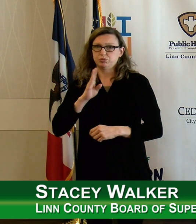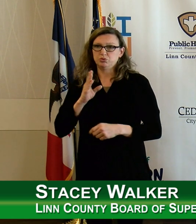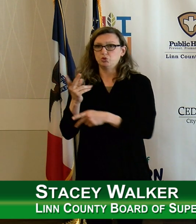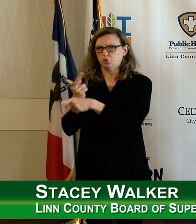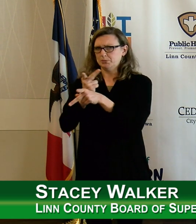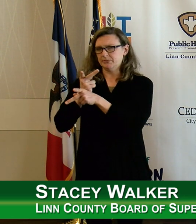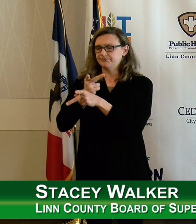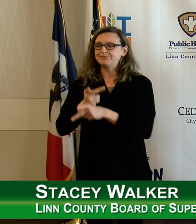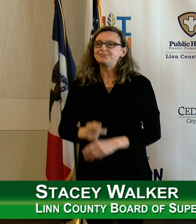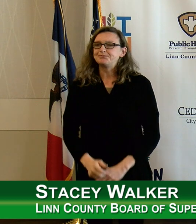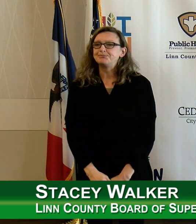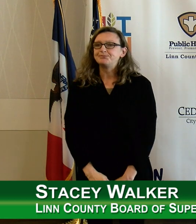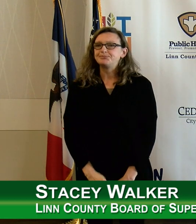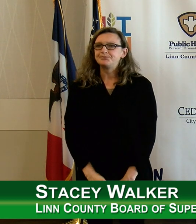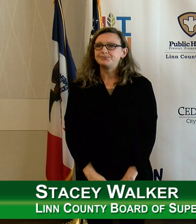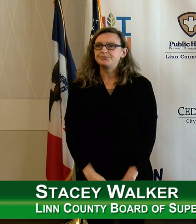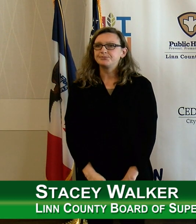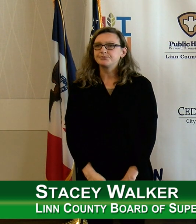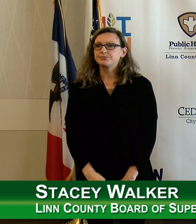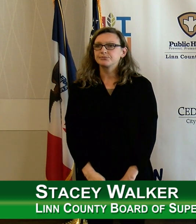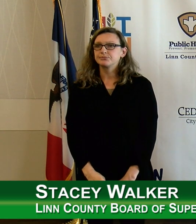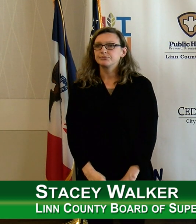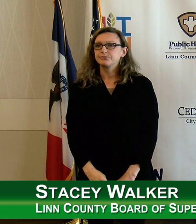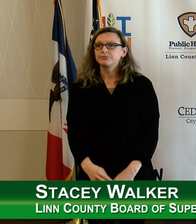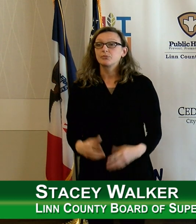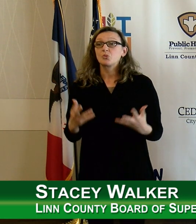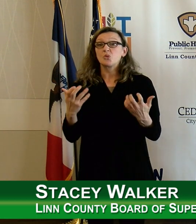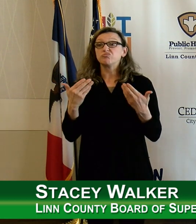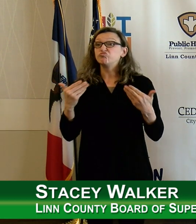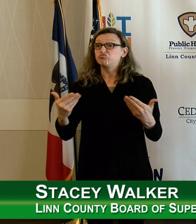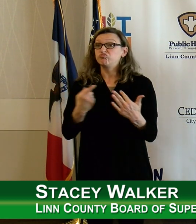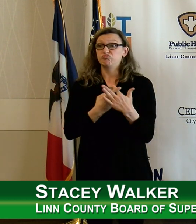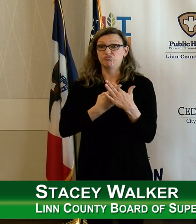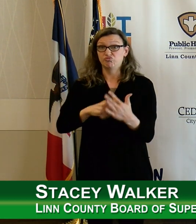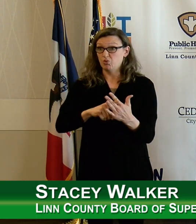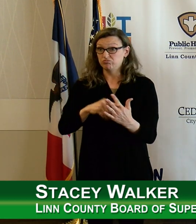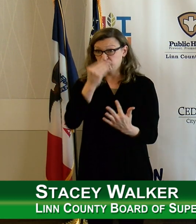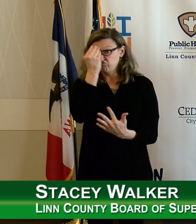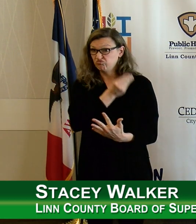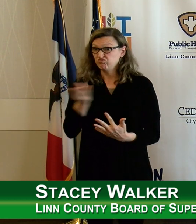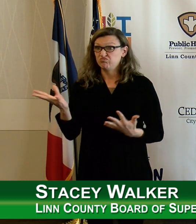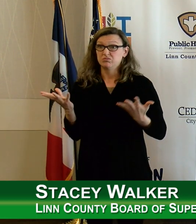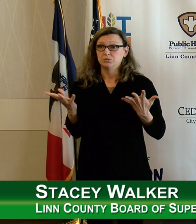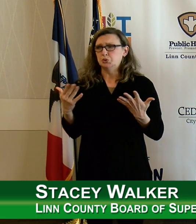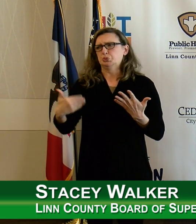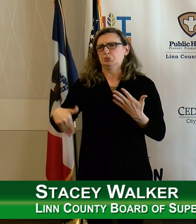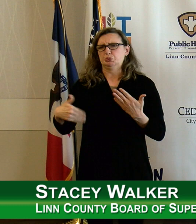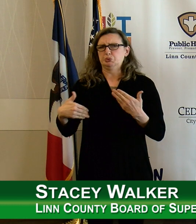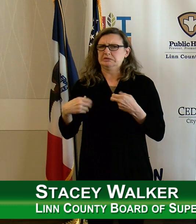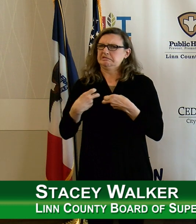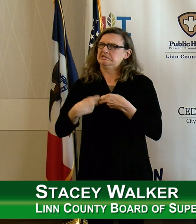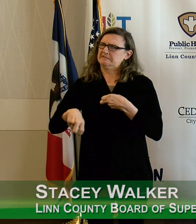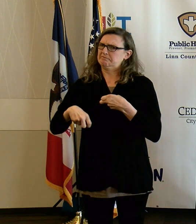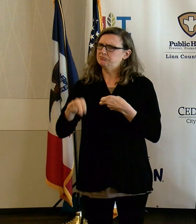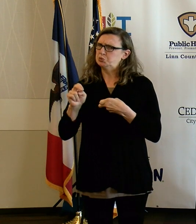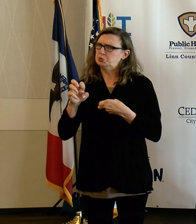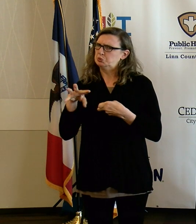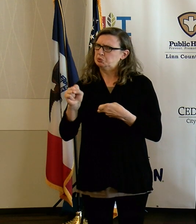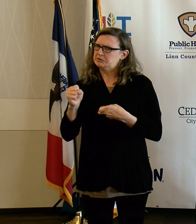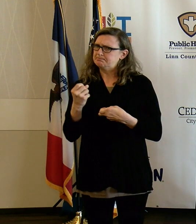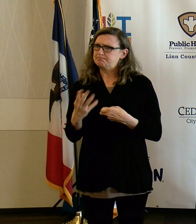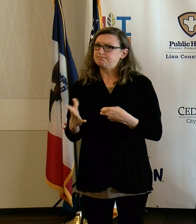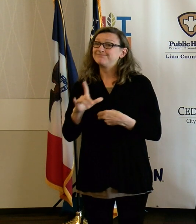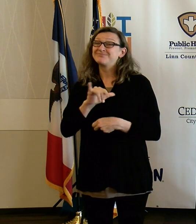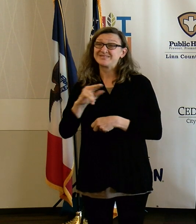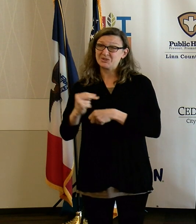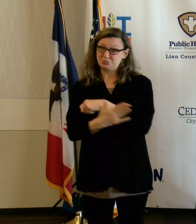start today by acknowledging some rather difficult news. 2 members of our Linn County community